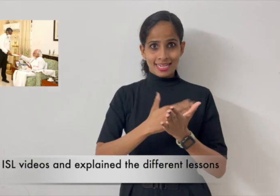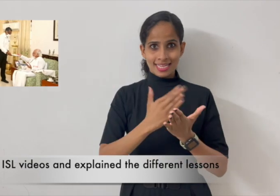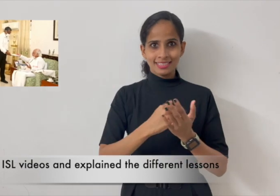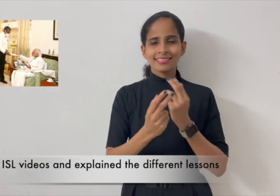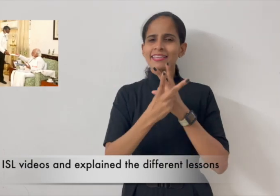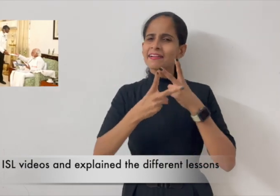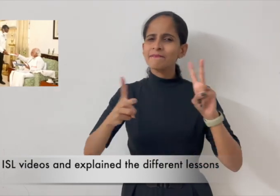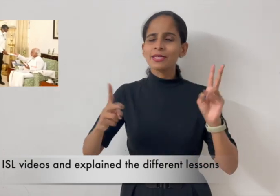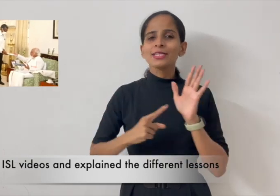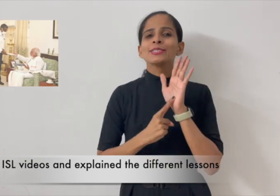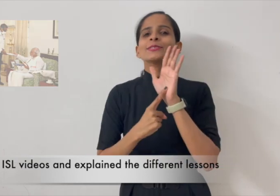different lessons.